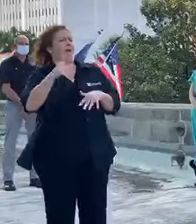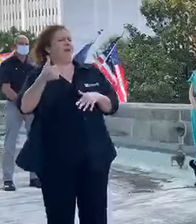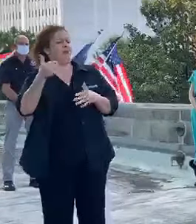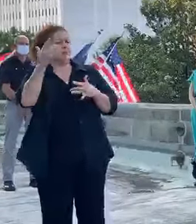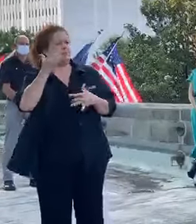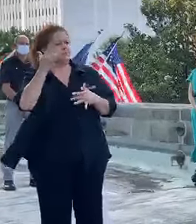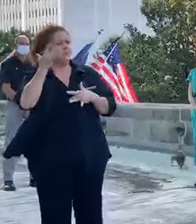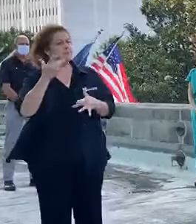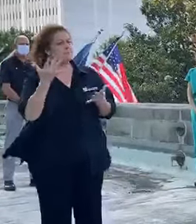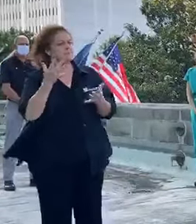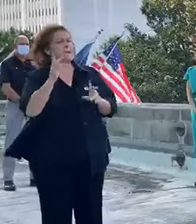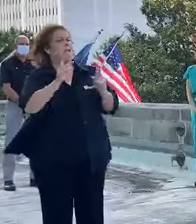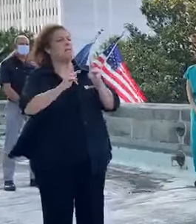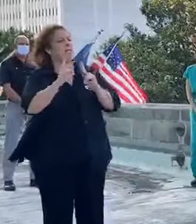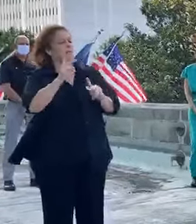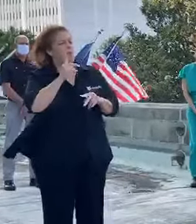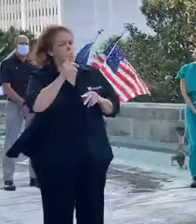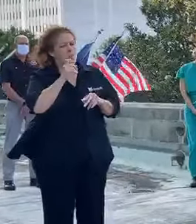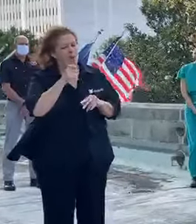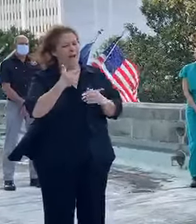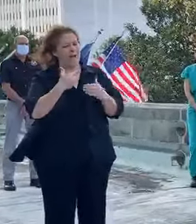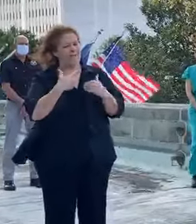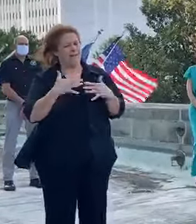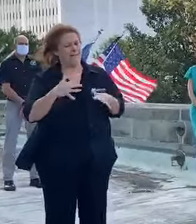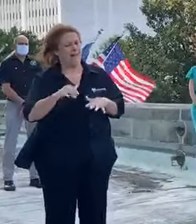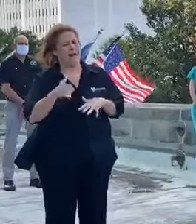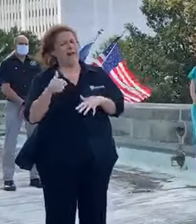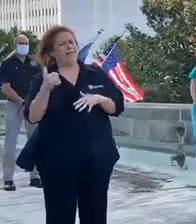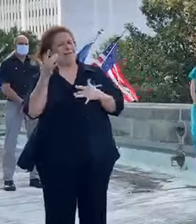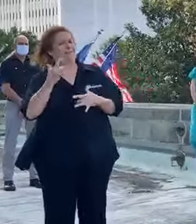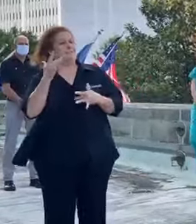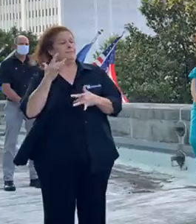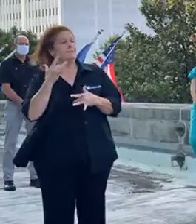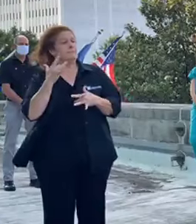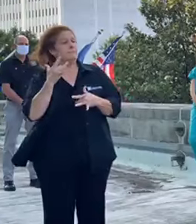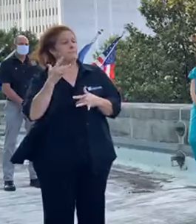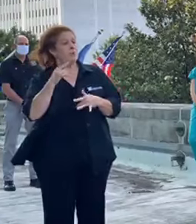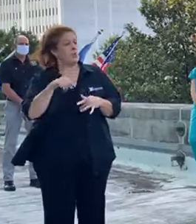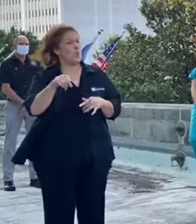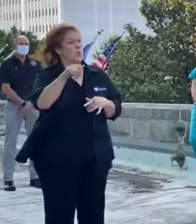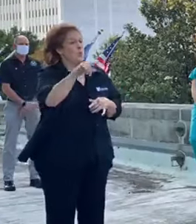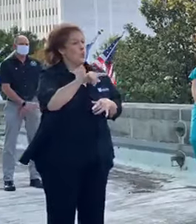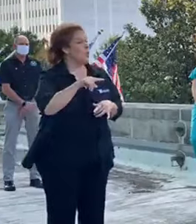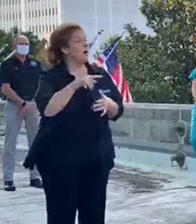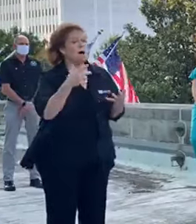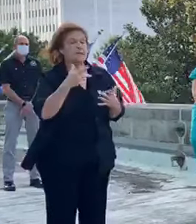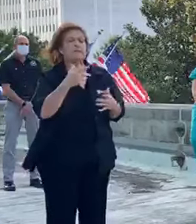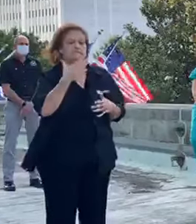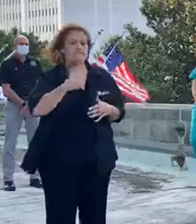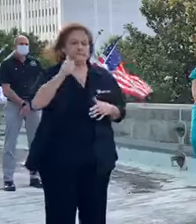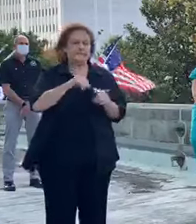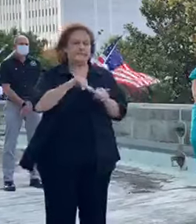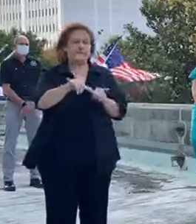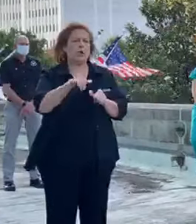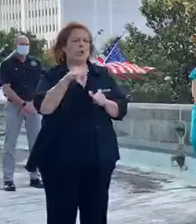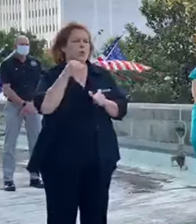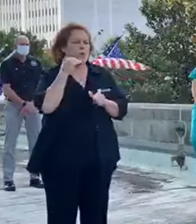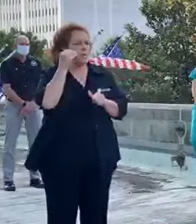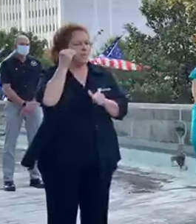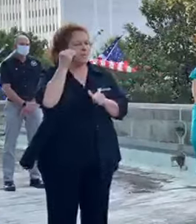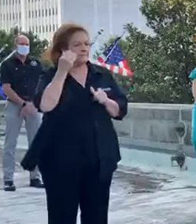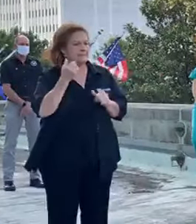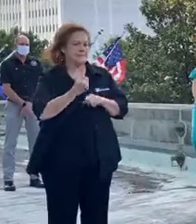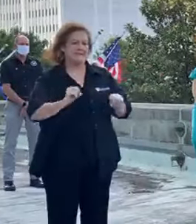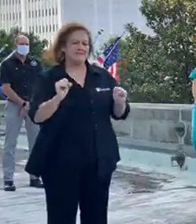conditions. So people who are living with pre-existing conditions right now, you are safest at home. This is